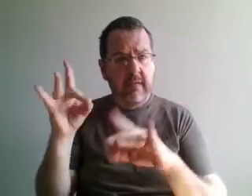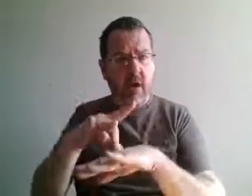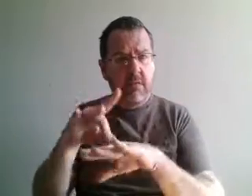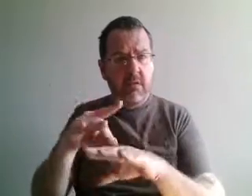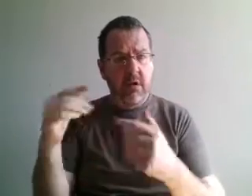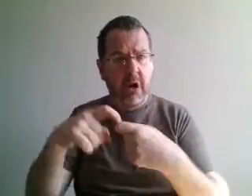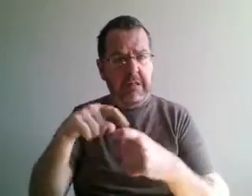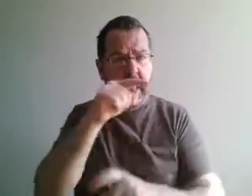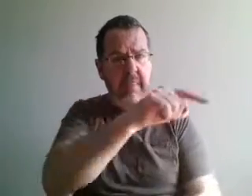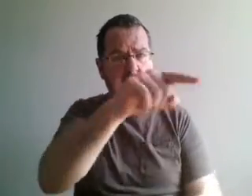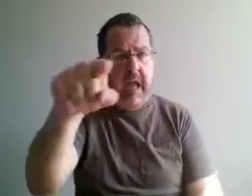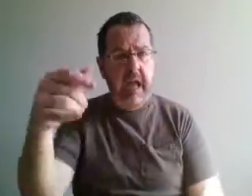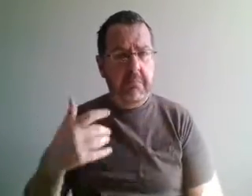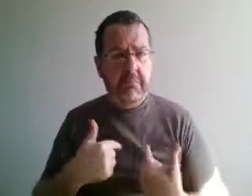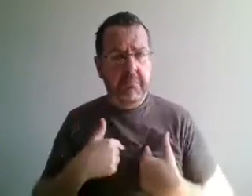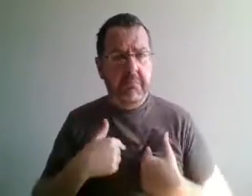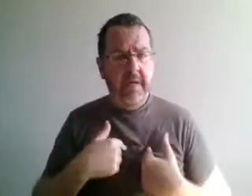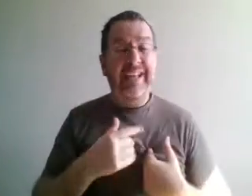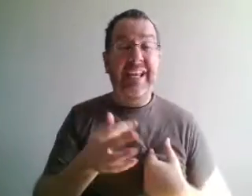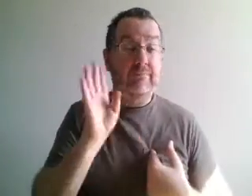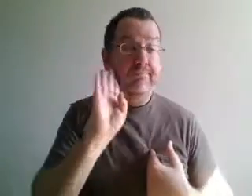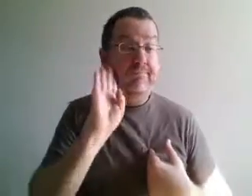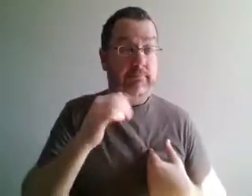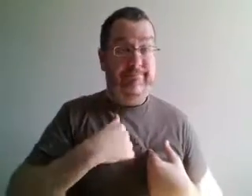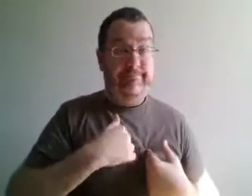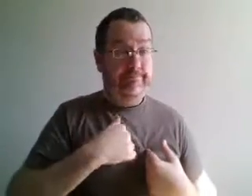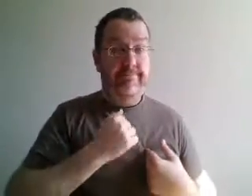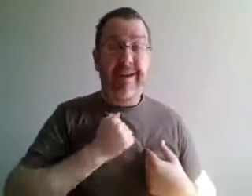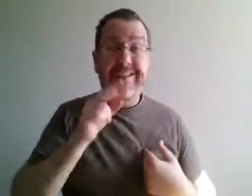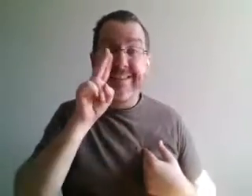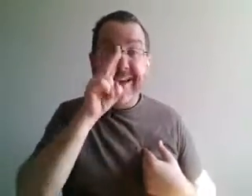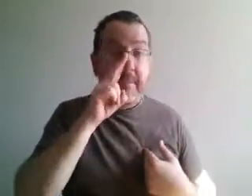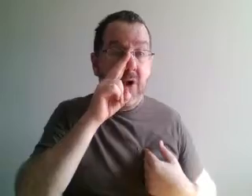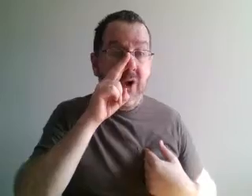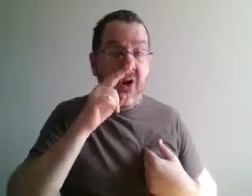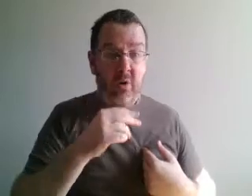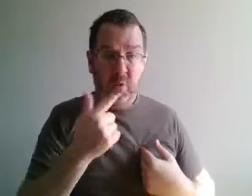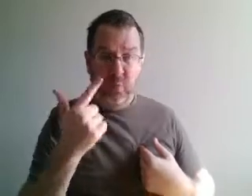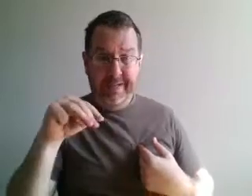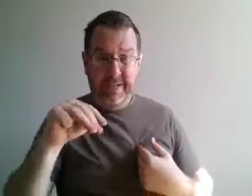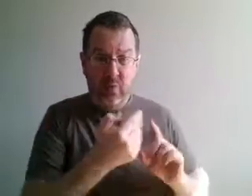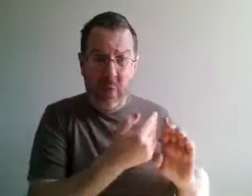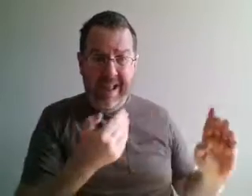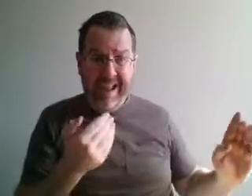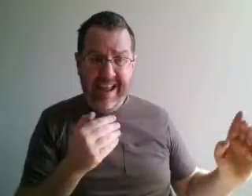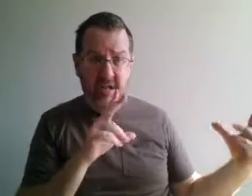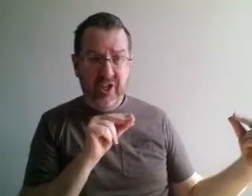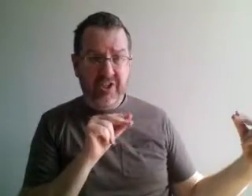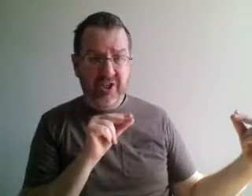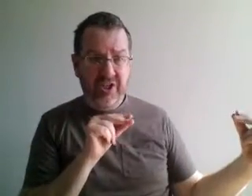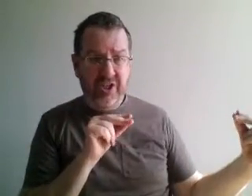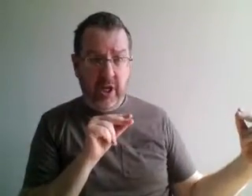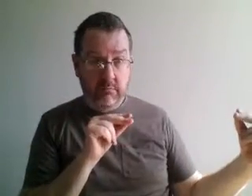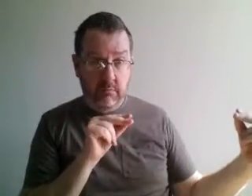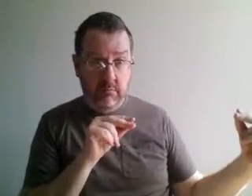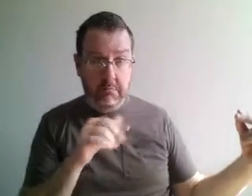had been talking at a 2 metre distance to their neighbour within the last few days, are they going to be classified as close contact? Yes,